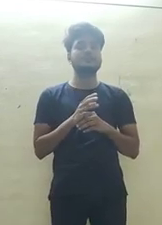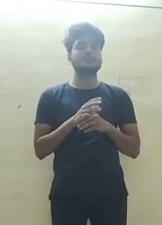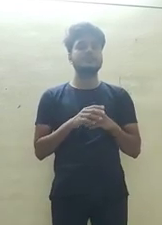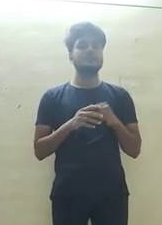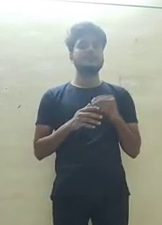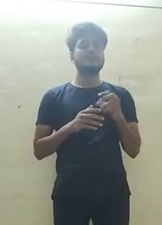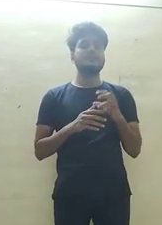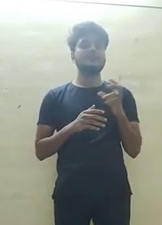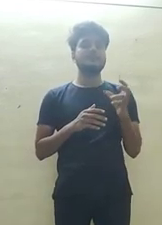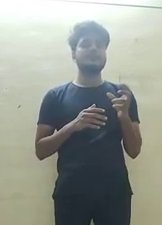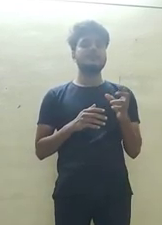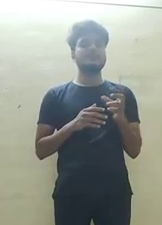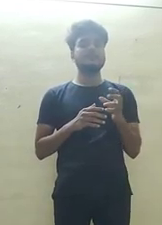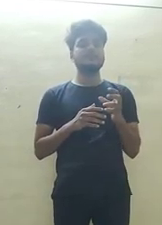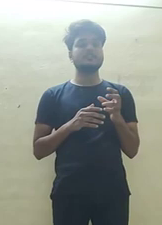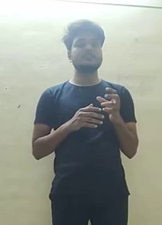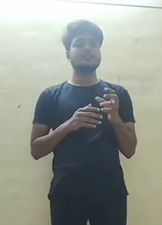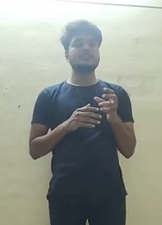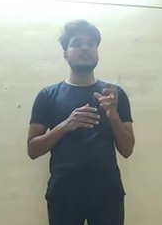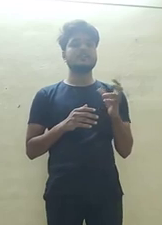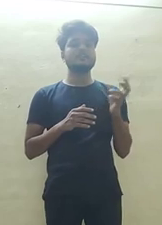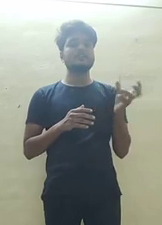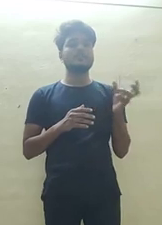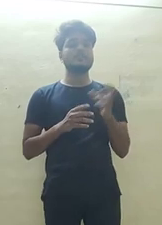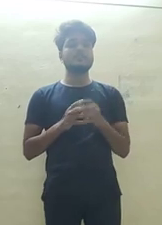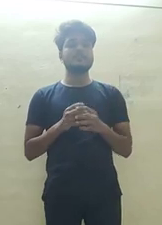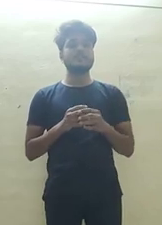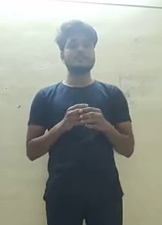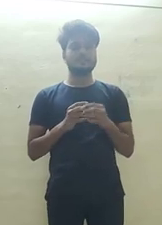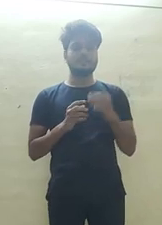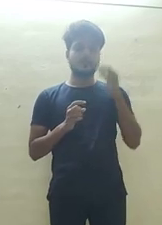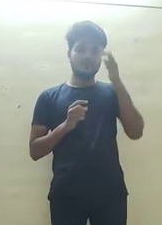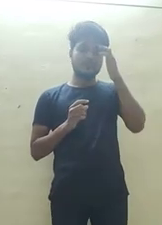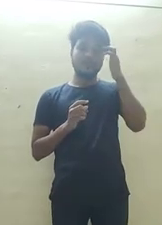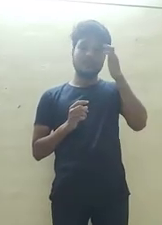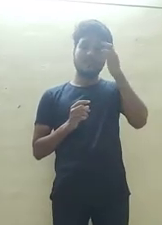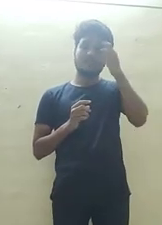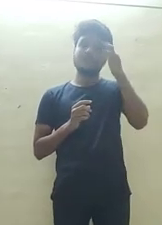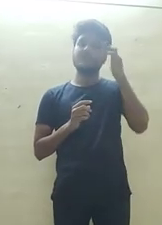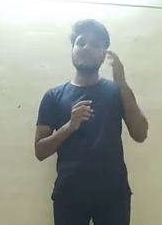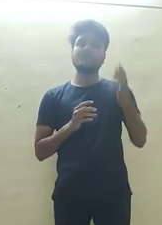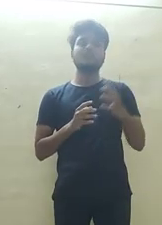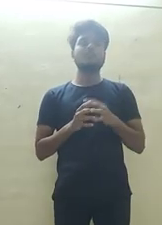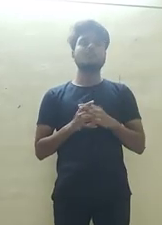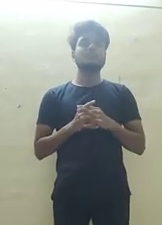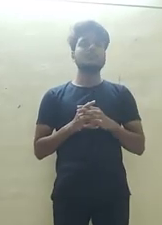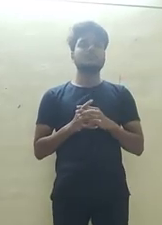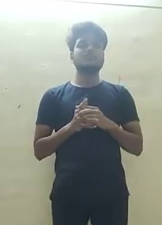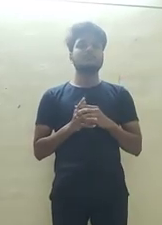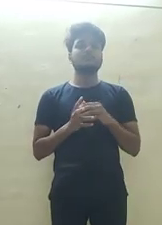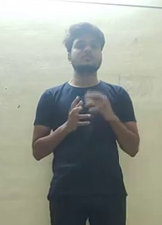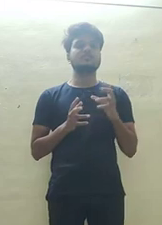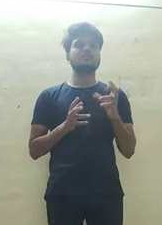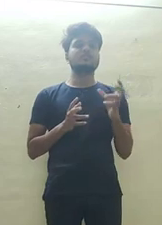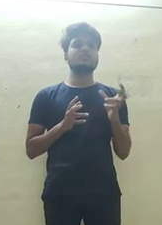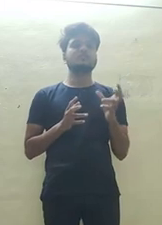size, whereas dynamic data structure is not fixed in size. Then we will see the non-linear data structure. So the data